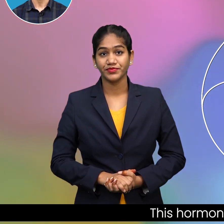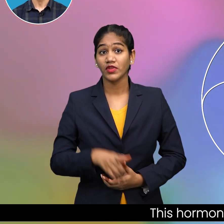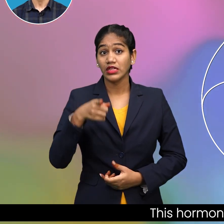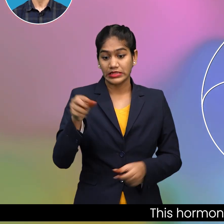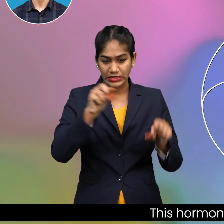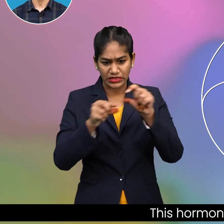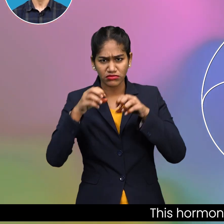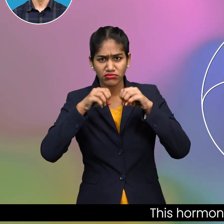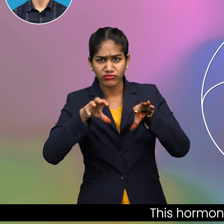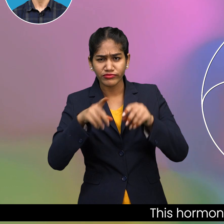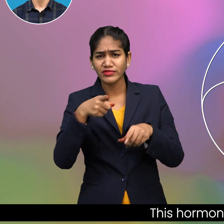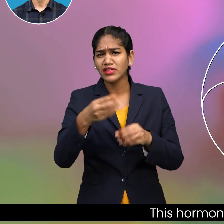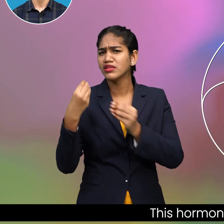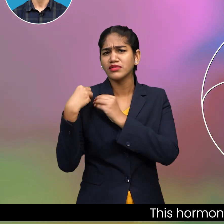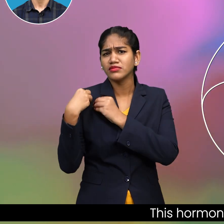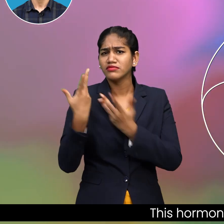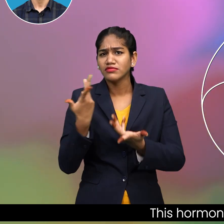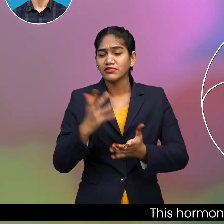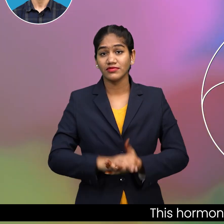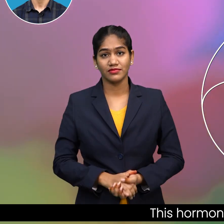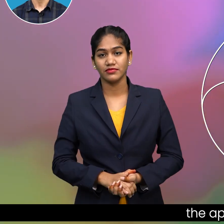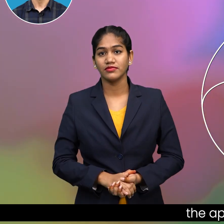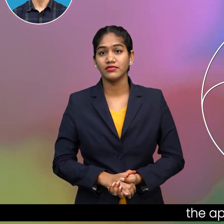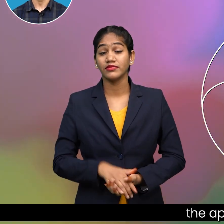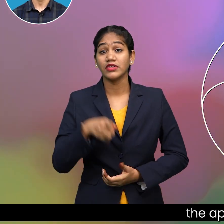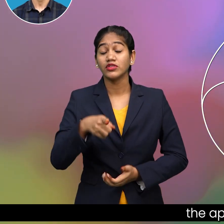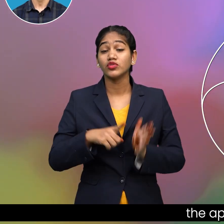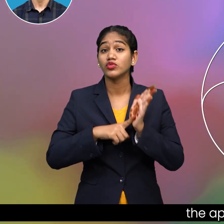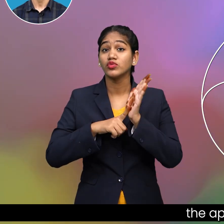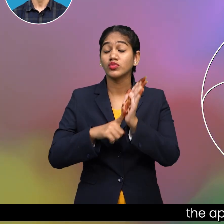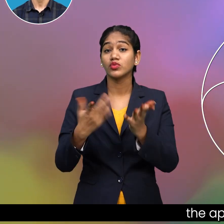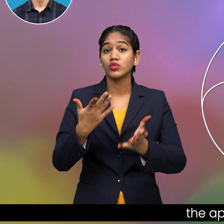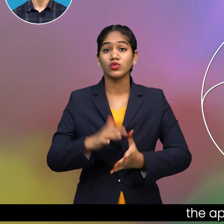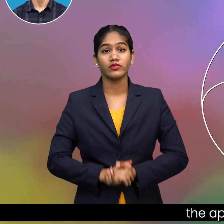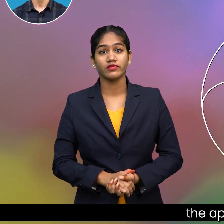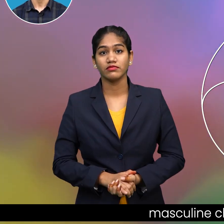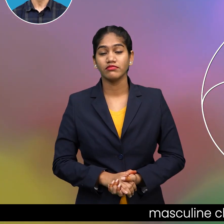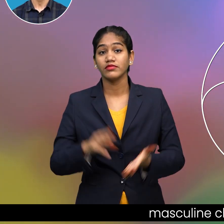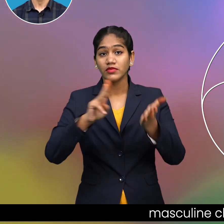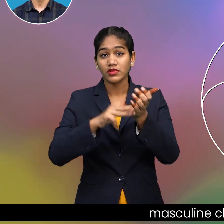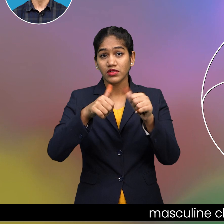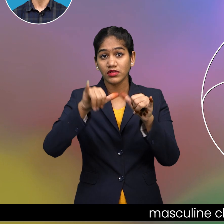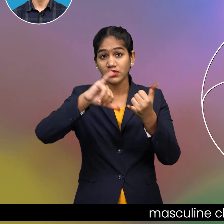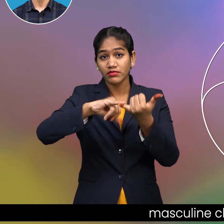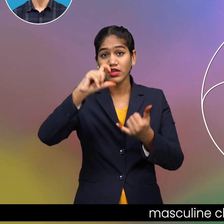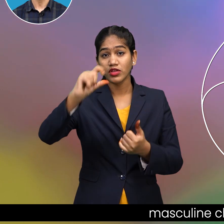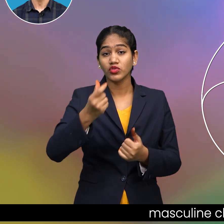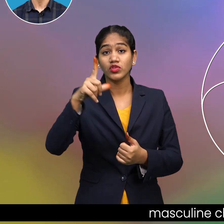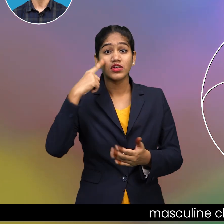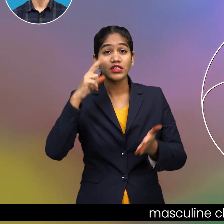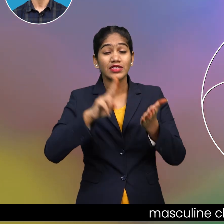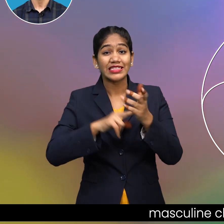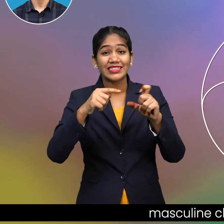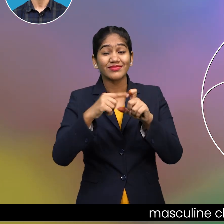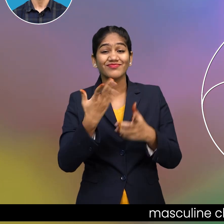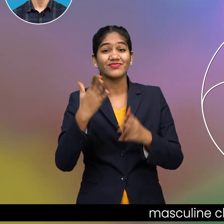This hormone is responsible for the appearance of masculine characters in